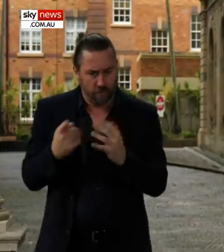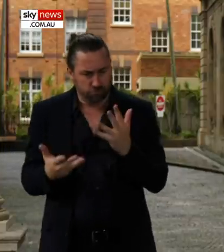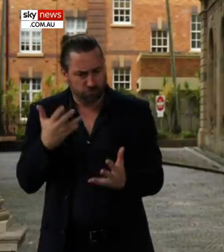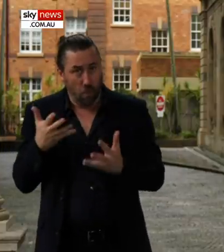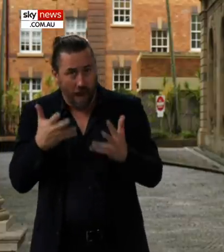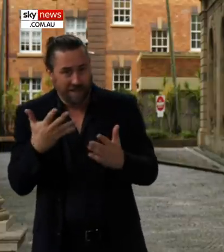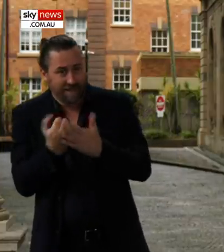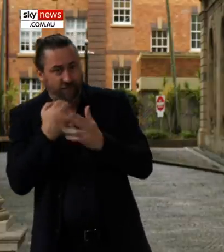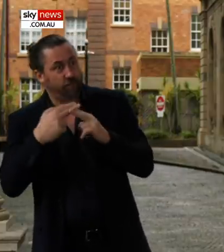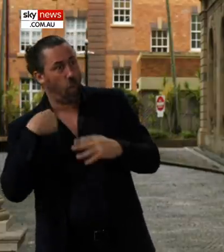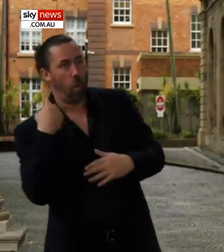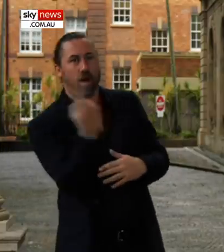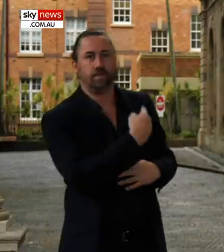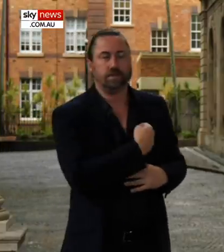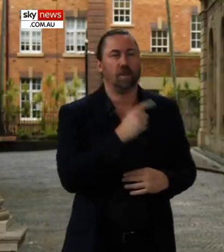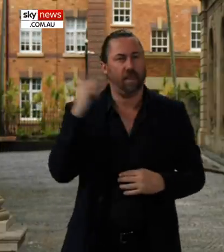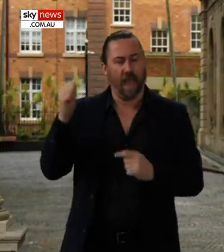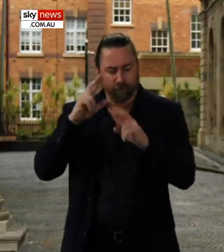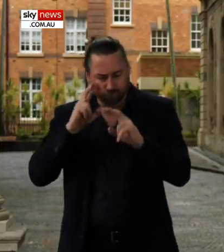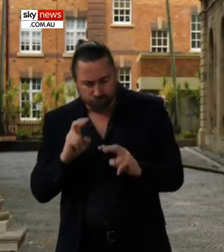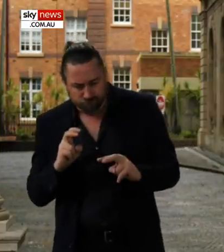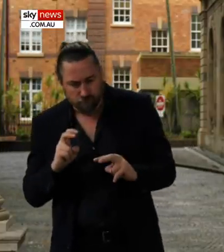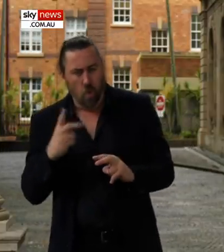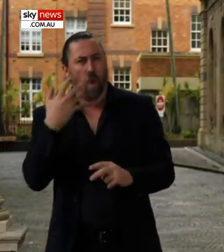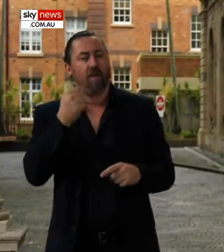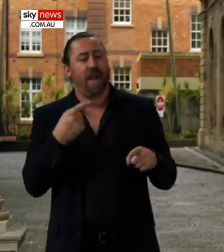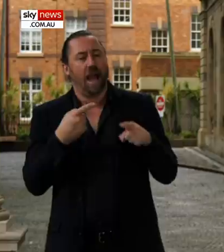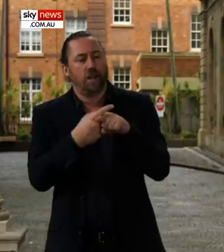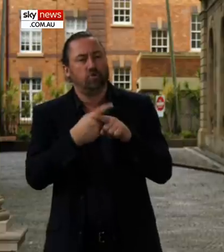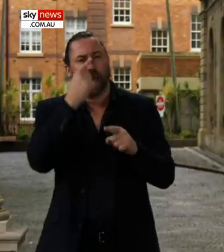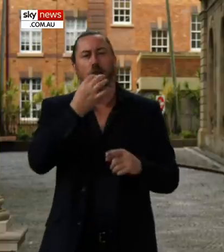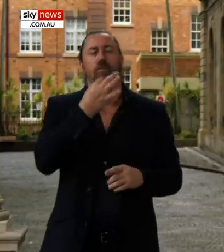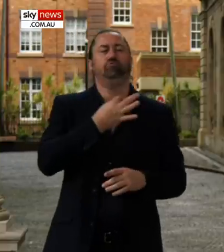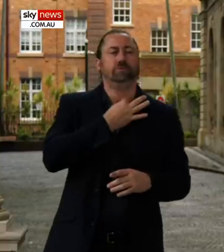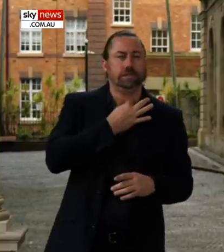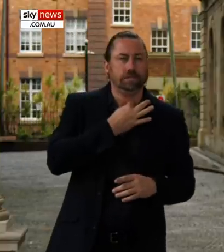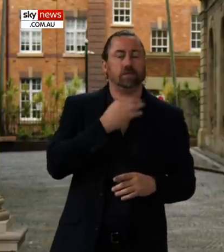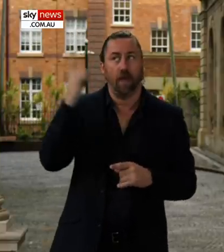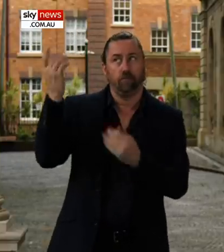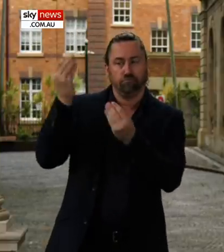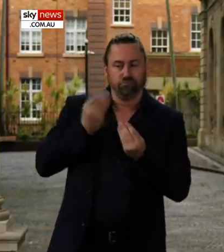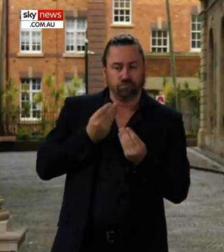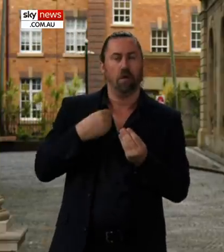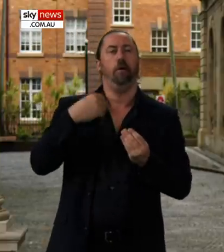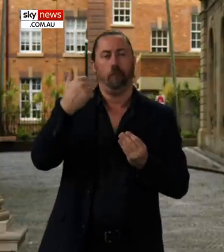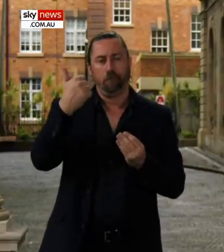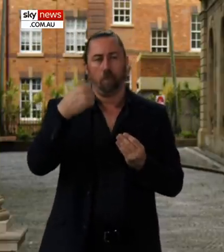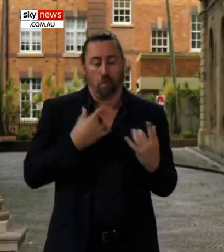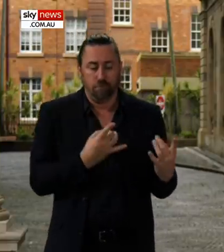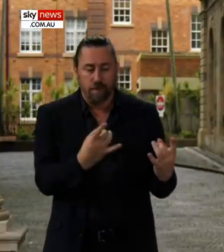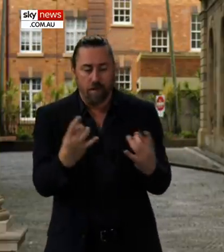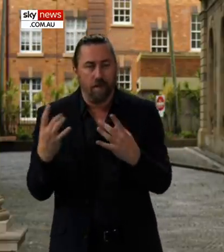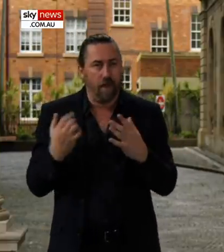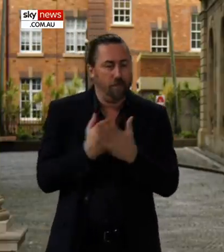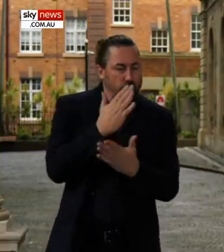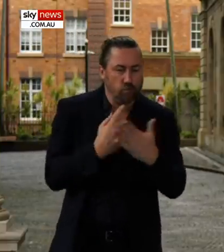people who have allergic reactions. We expected this, we are prepared for this, but we do want to make sure, because we are seeing a number